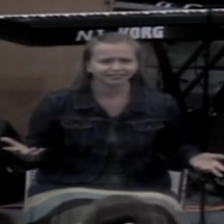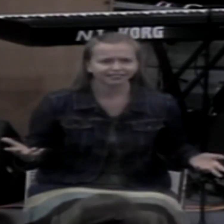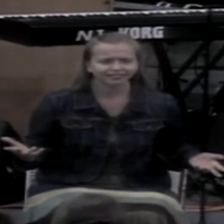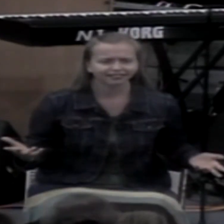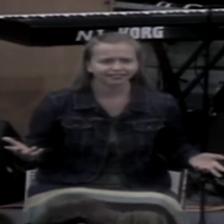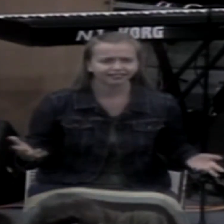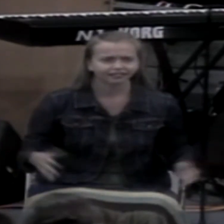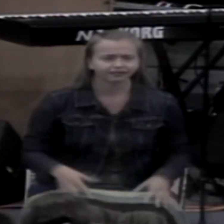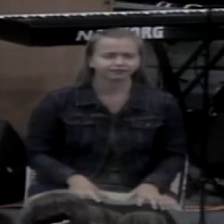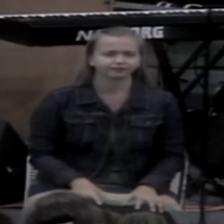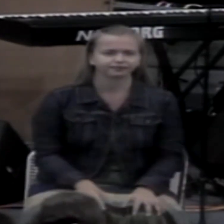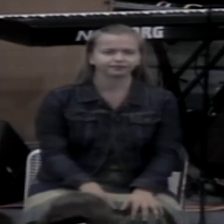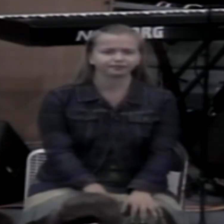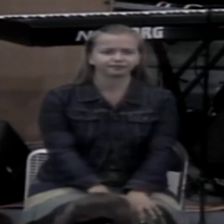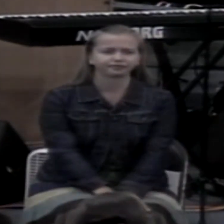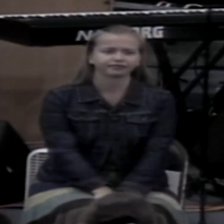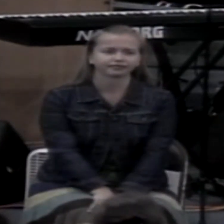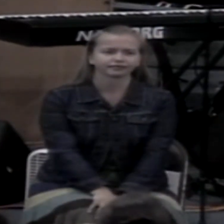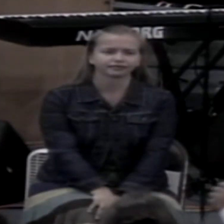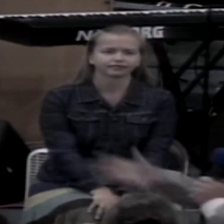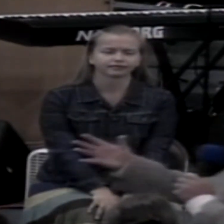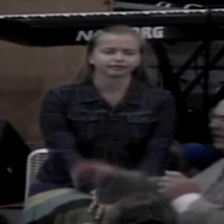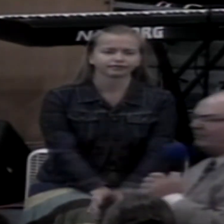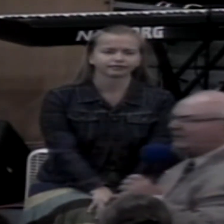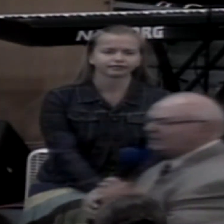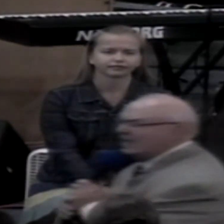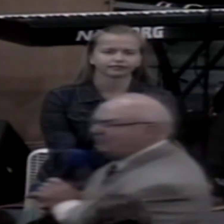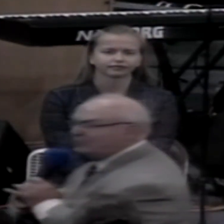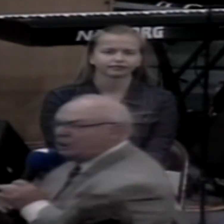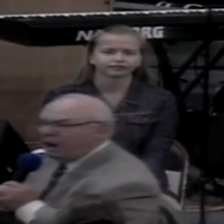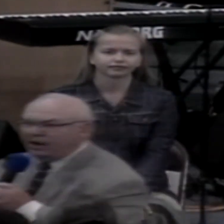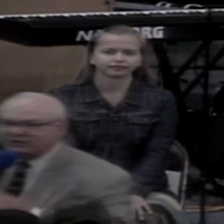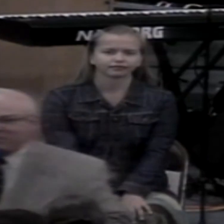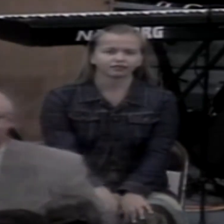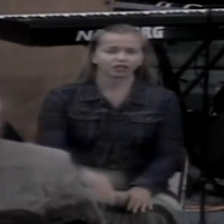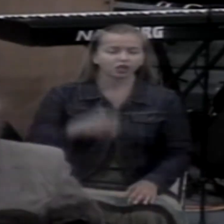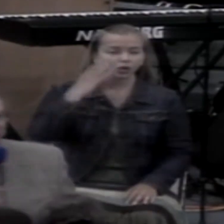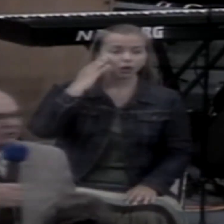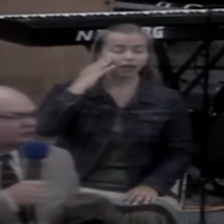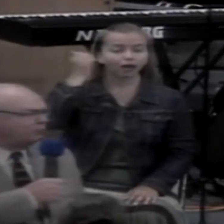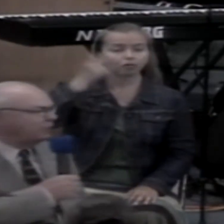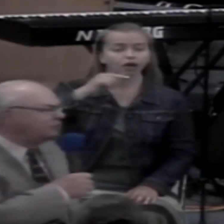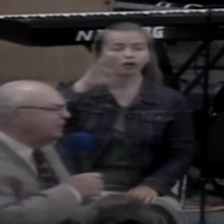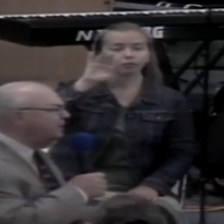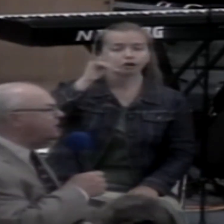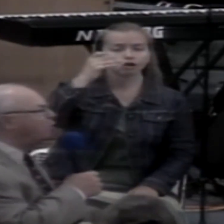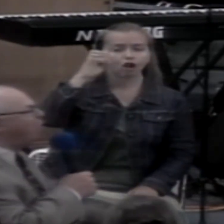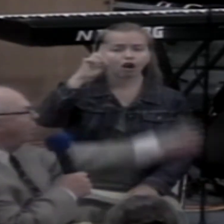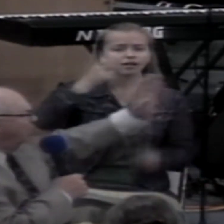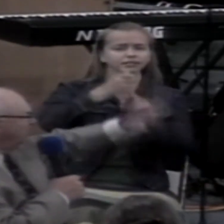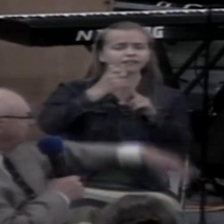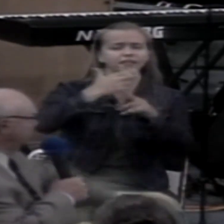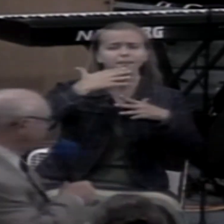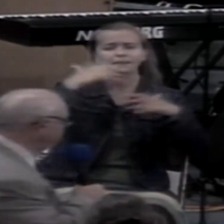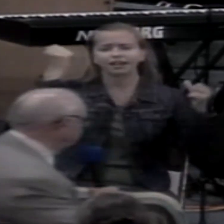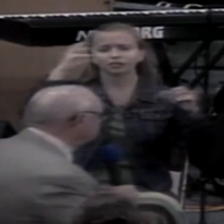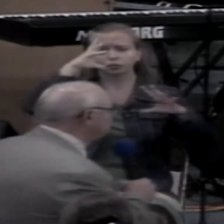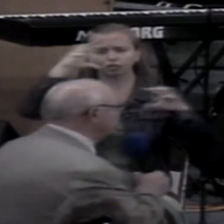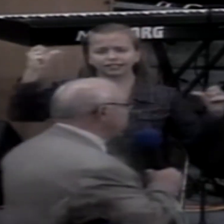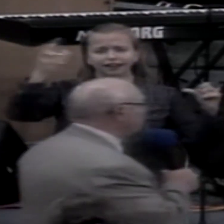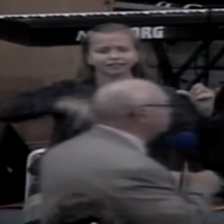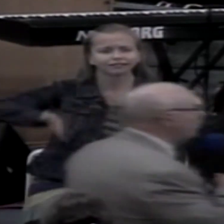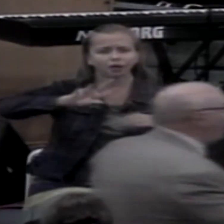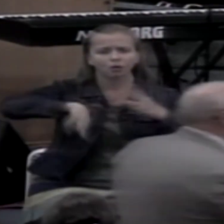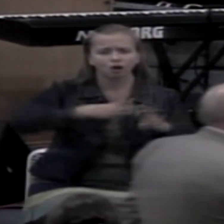You may say, but I didn't vote for Brother Bernard. You may be a minister. That doesn't make any difference. He's the man now, and the lot has been cast, and